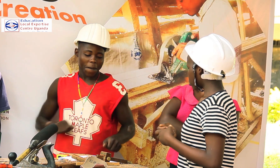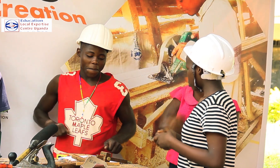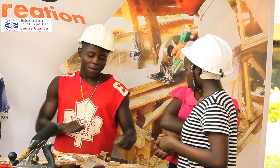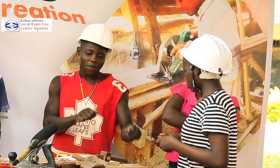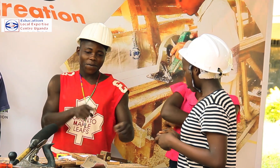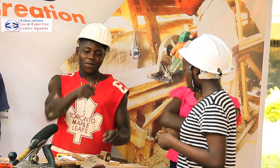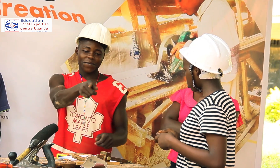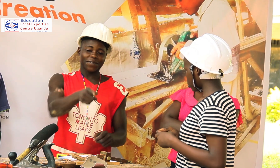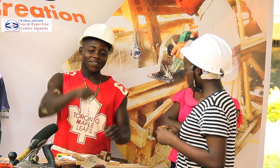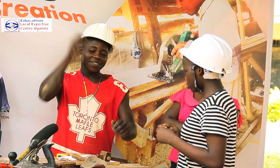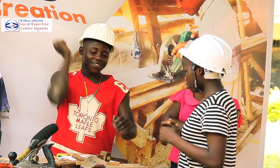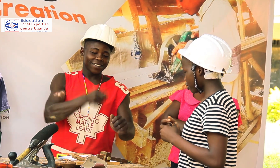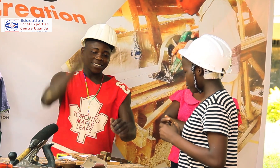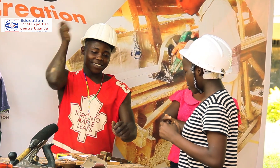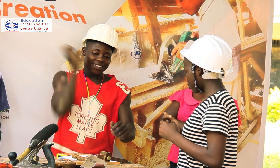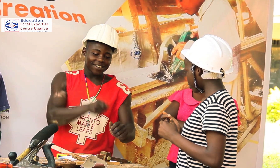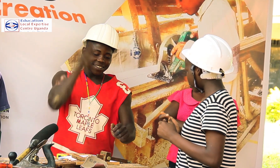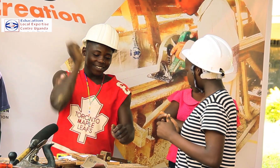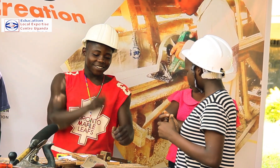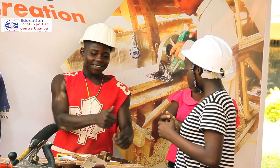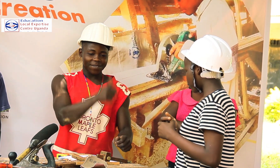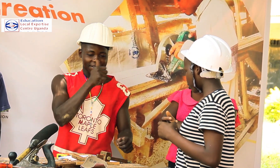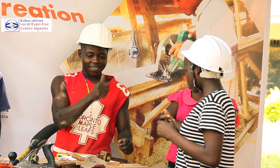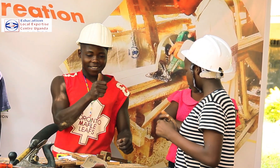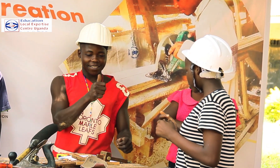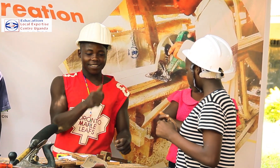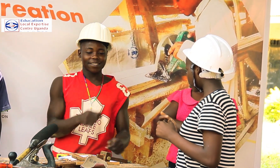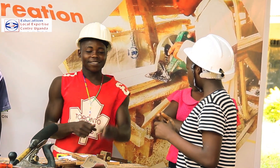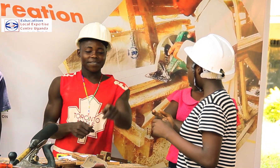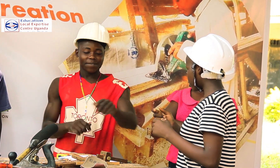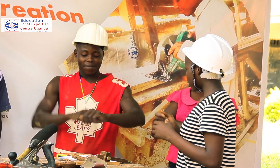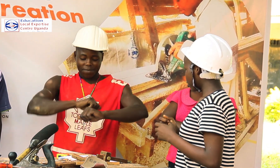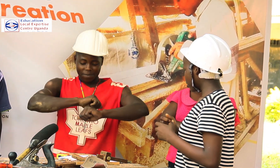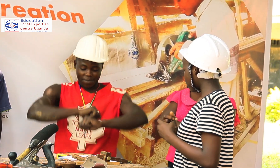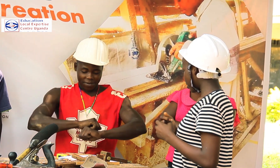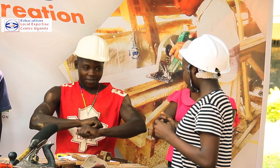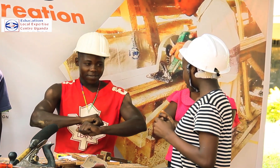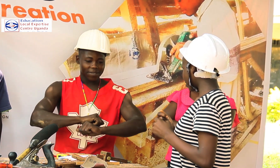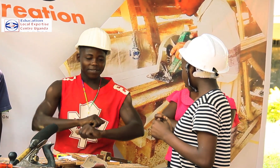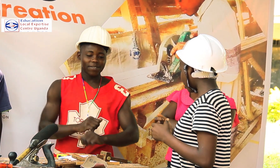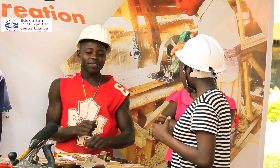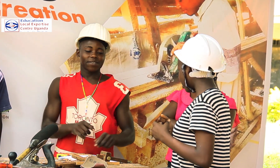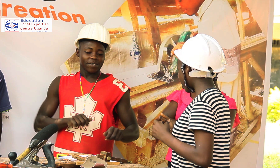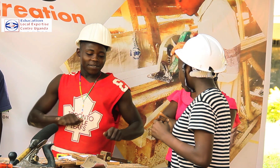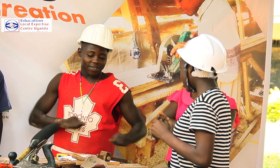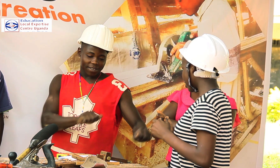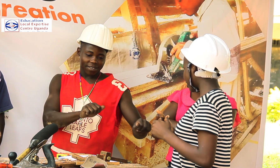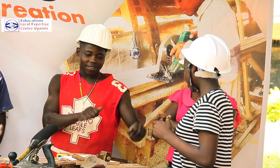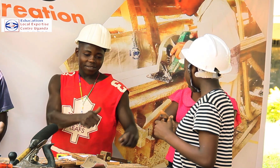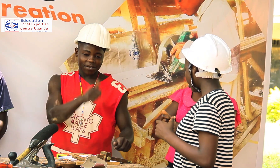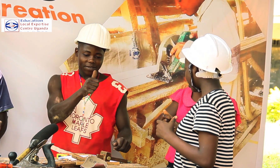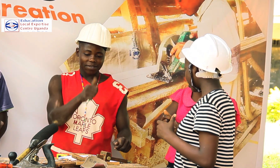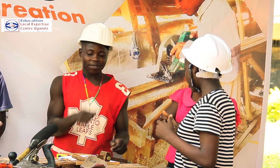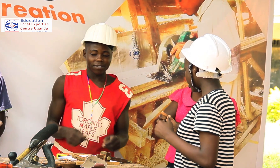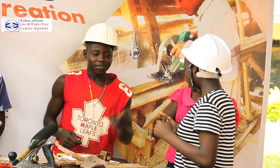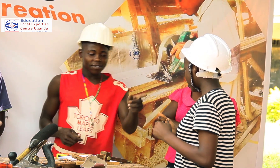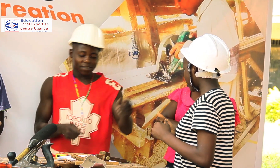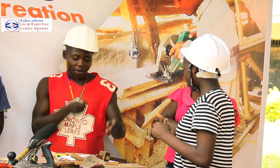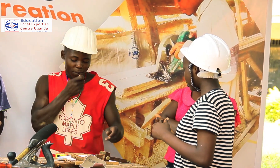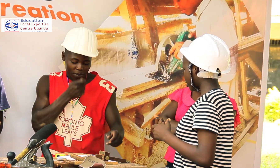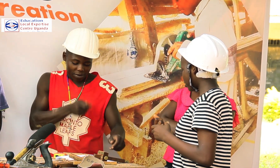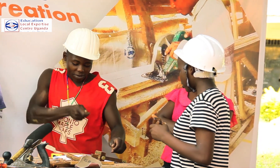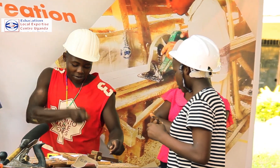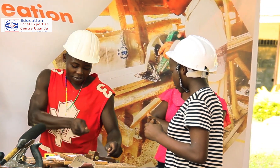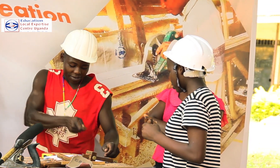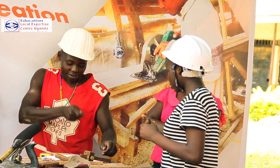cut. After that, they cut and they finish it. After finish, they take it on